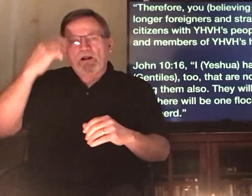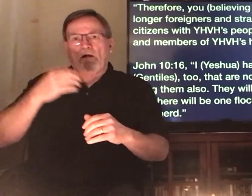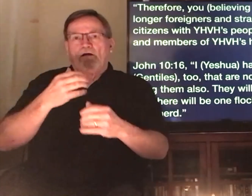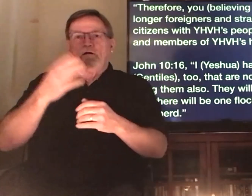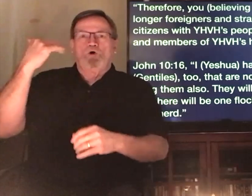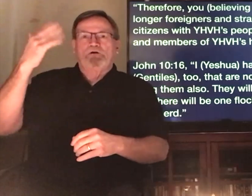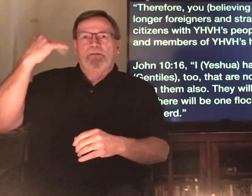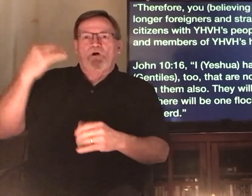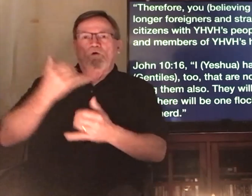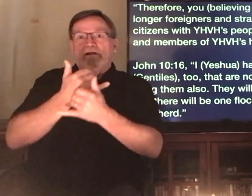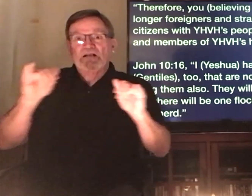away, now